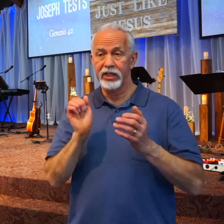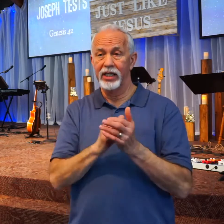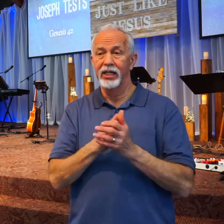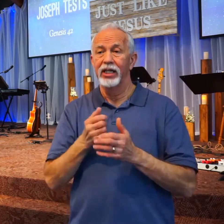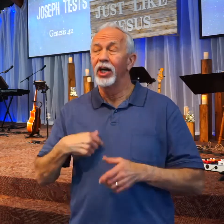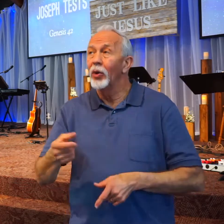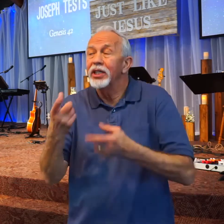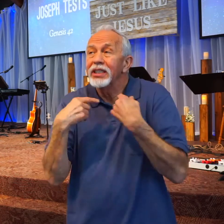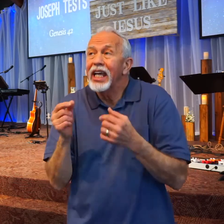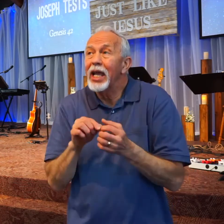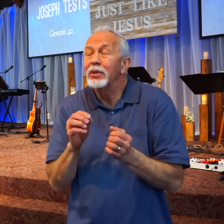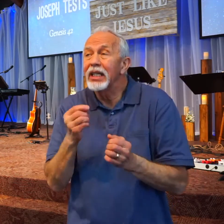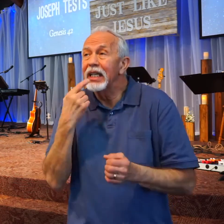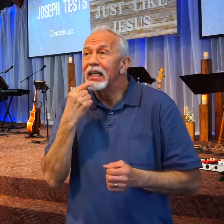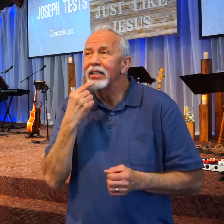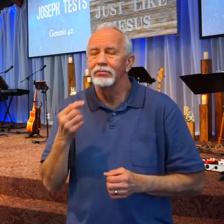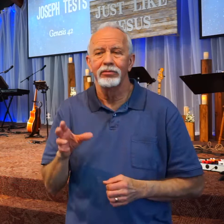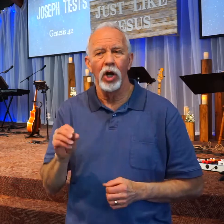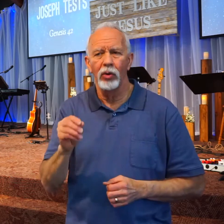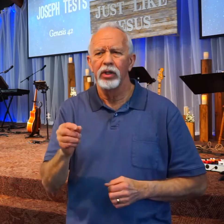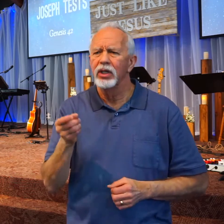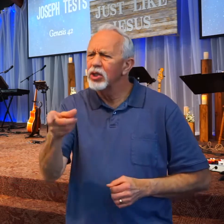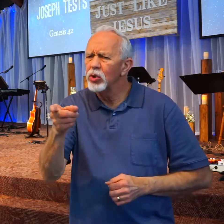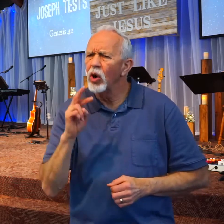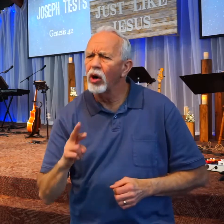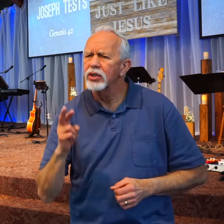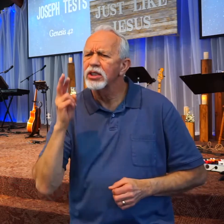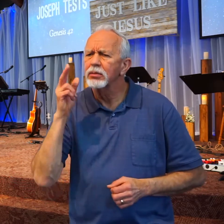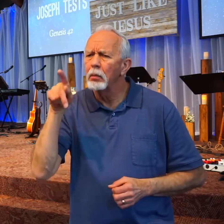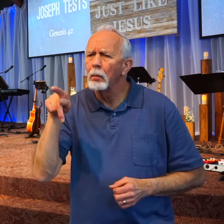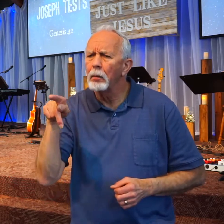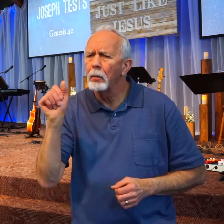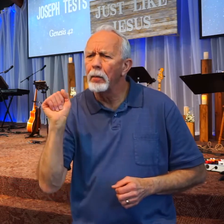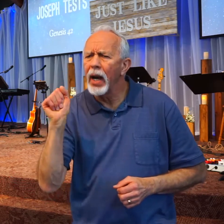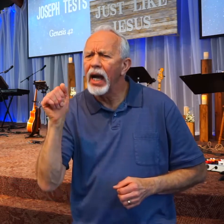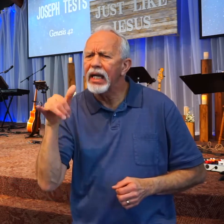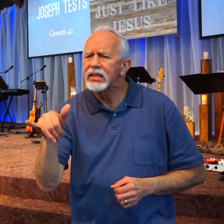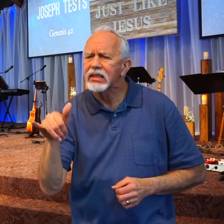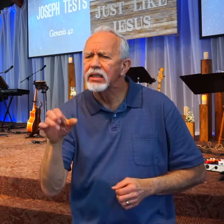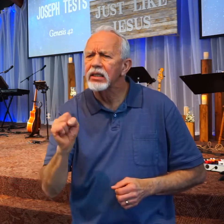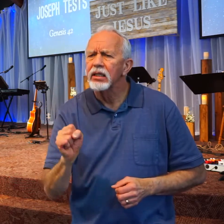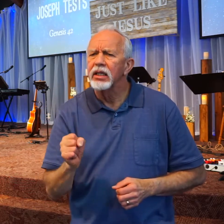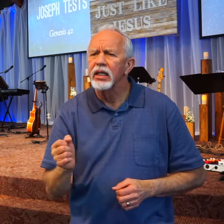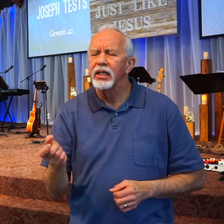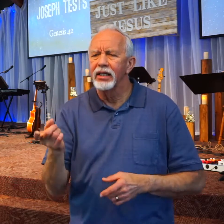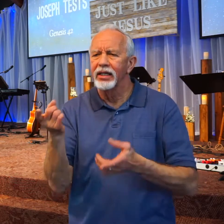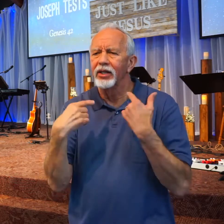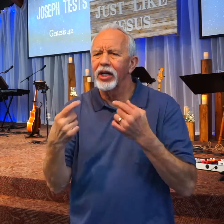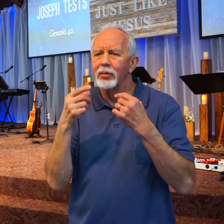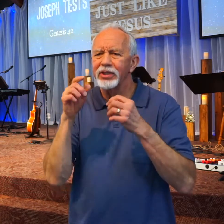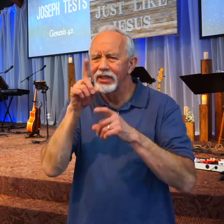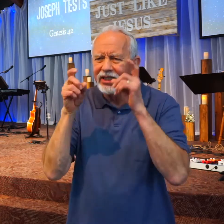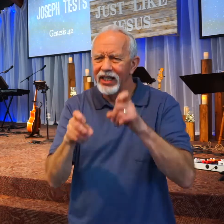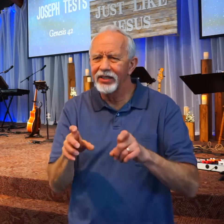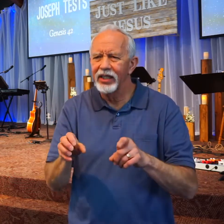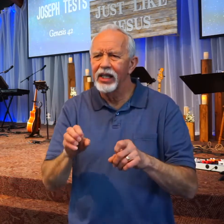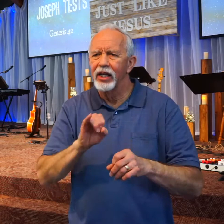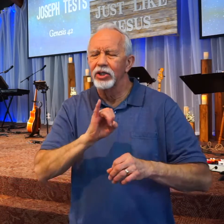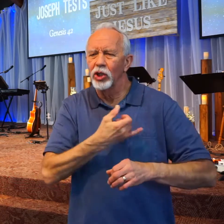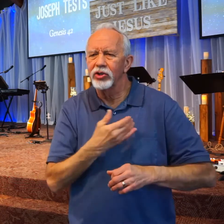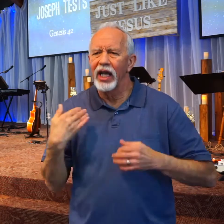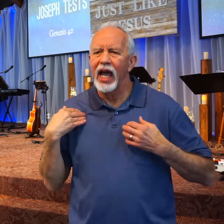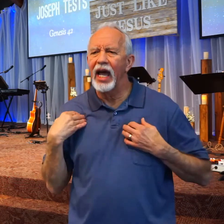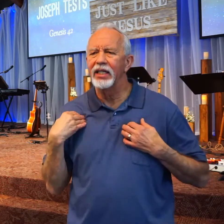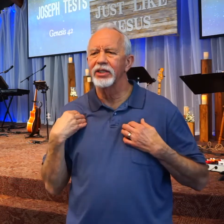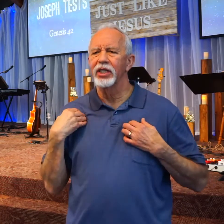came to eat." He said, "No, I've spoken. You are spies. Period." And here comes the test. Joseph has his brothers in prison